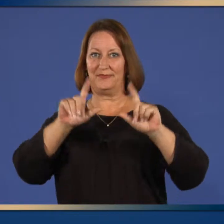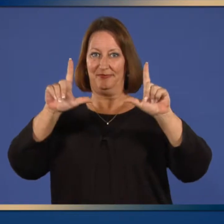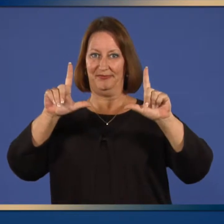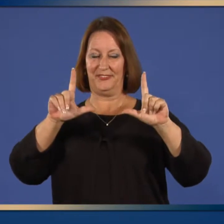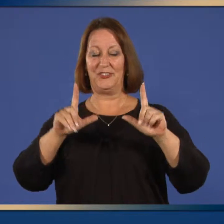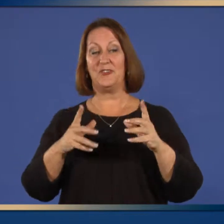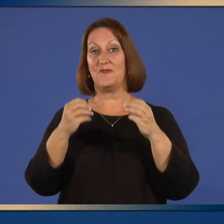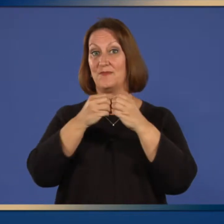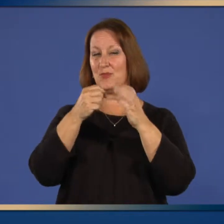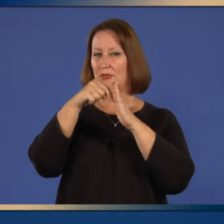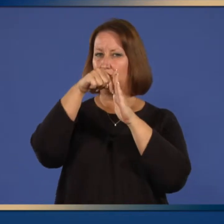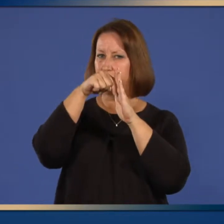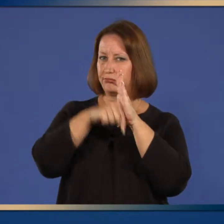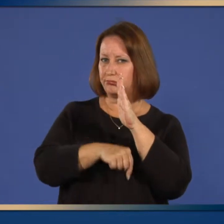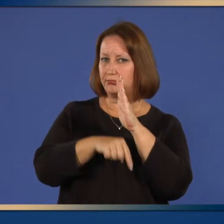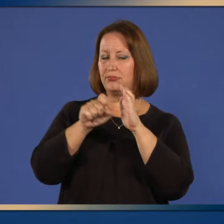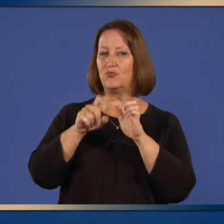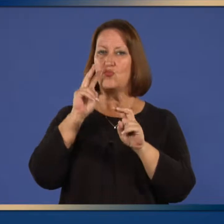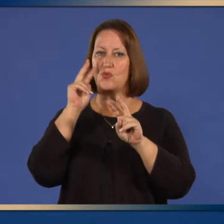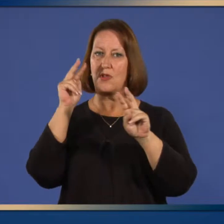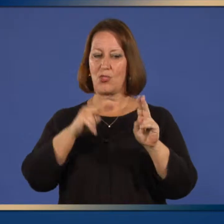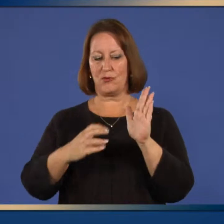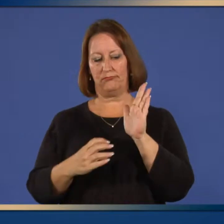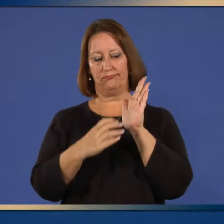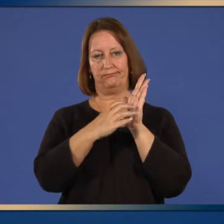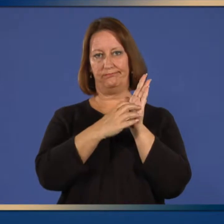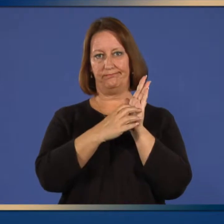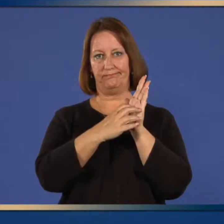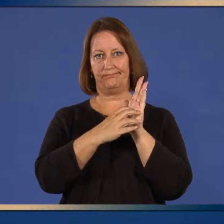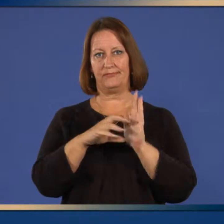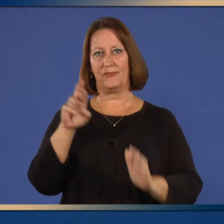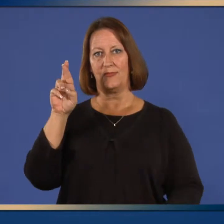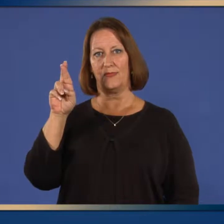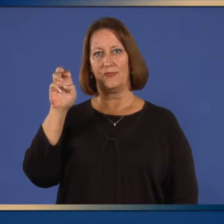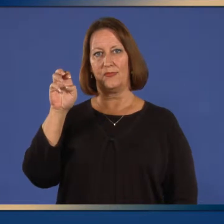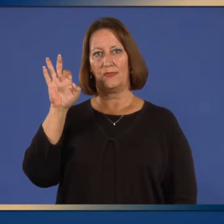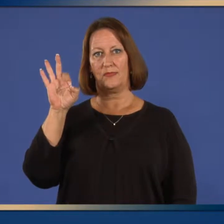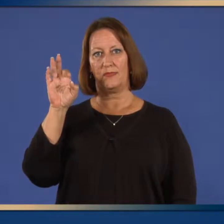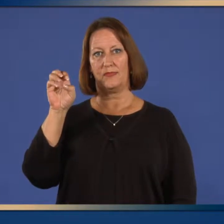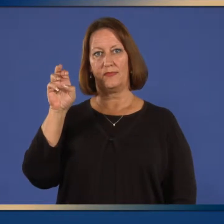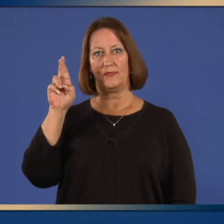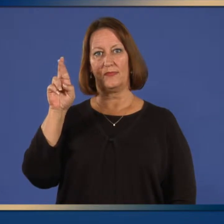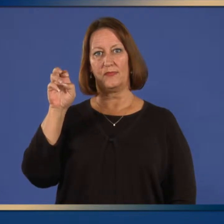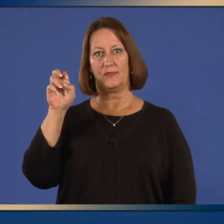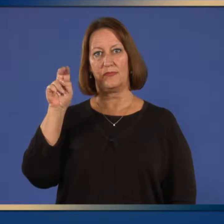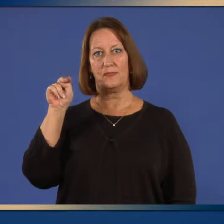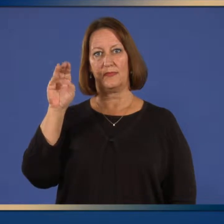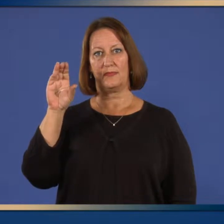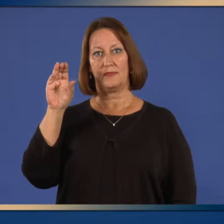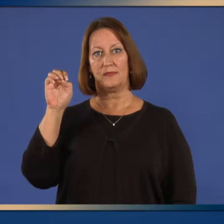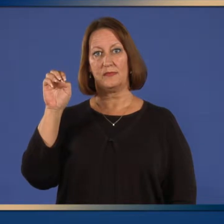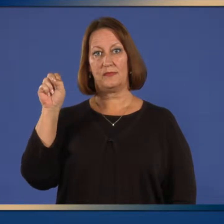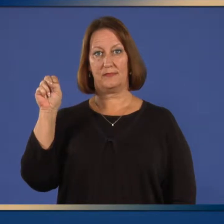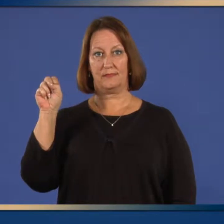If you want to find out even more, consult the references listed at the bottom of this page.